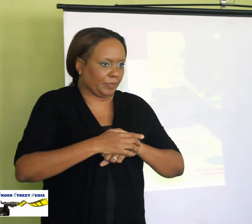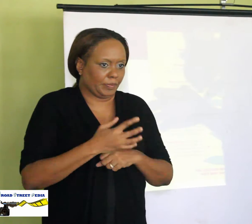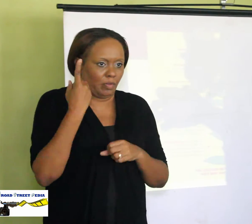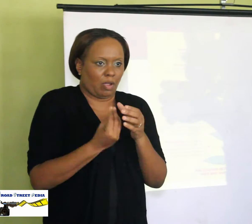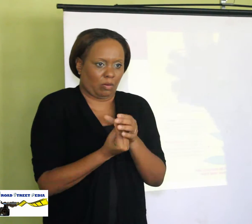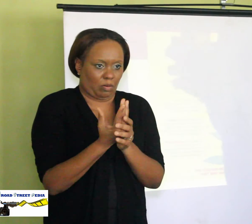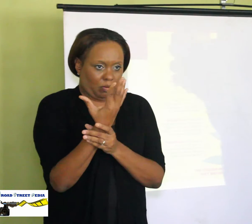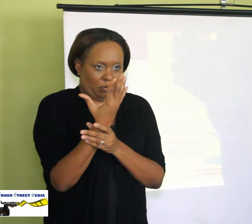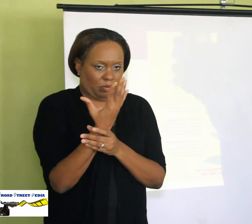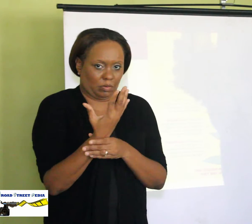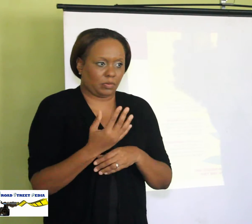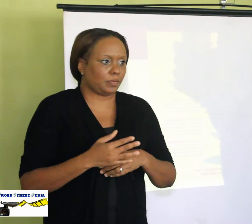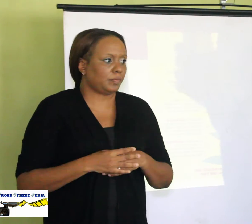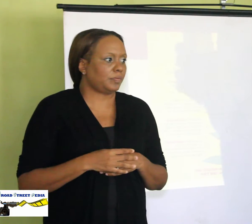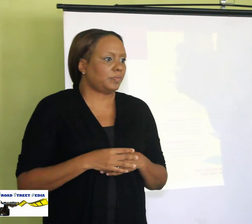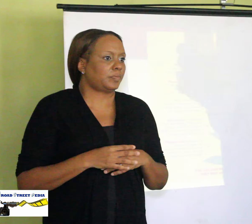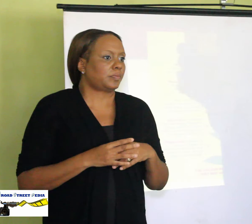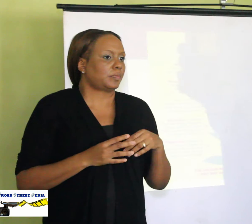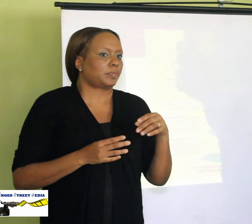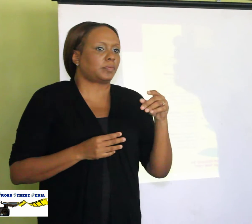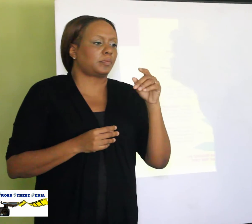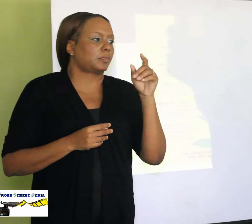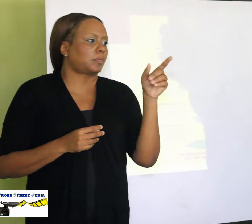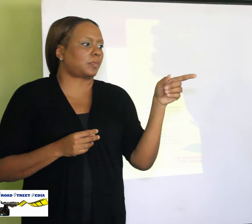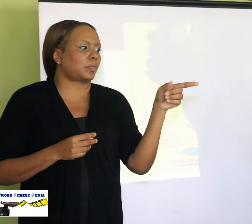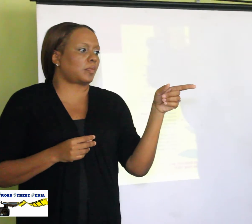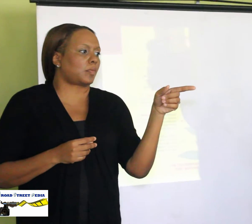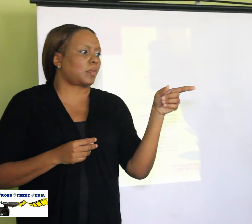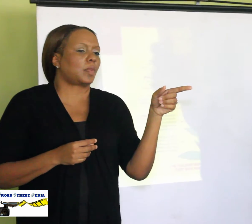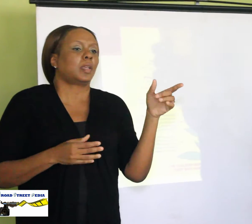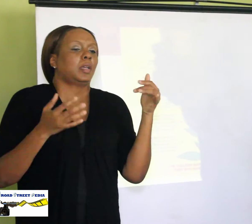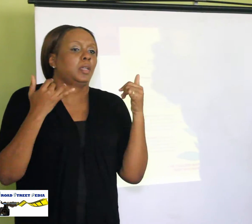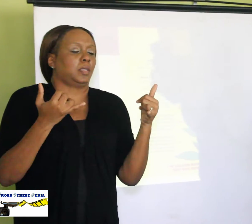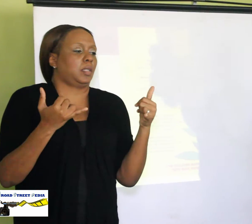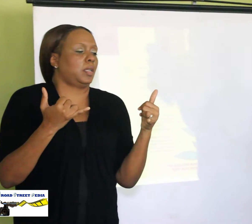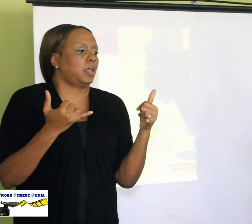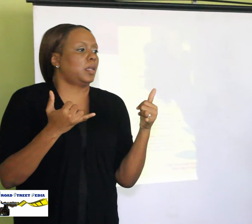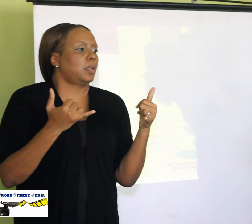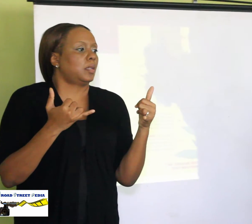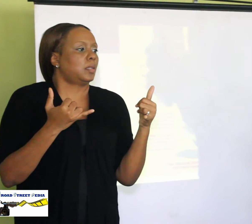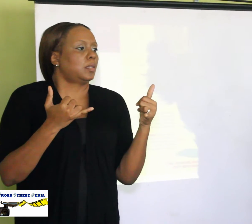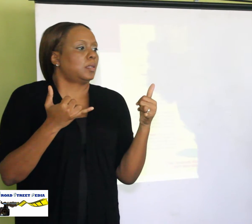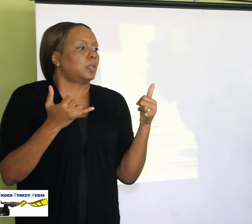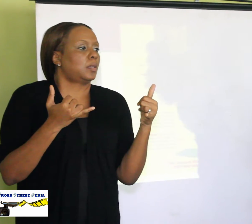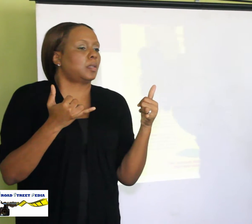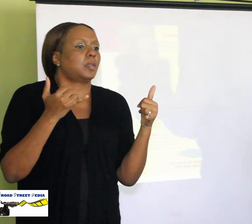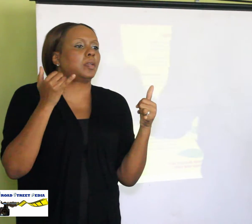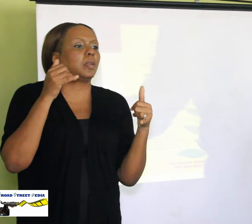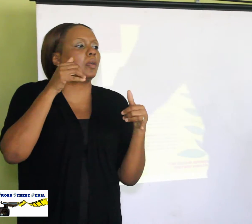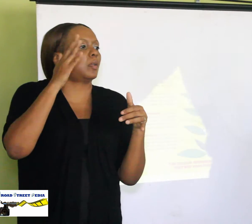crops like that. At transplanting, which we will do today,